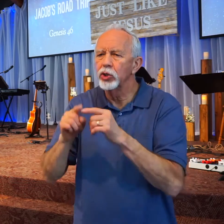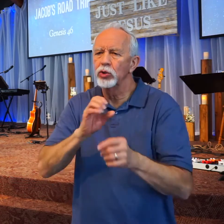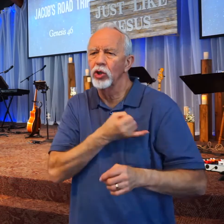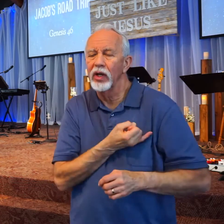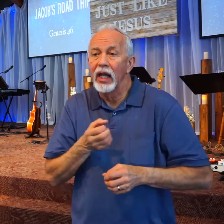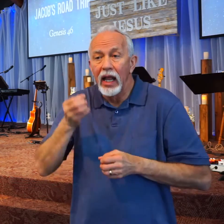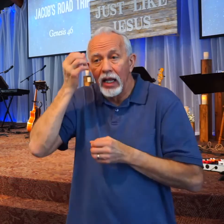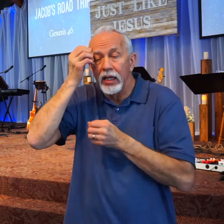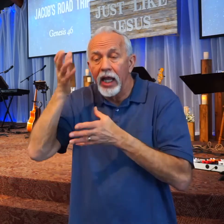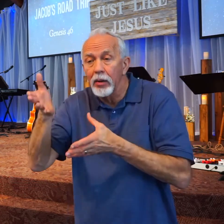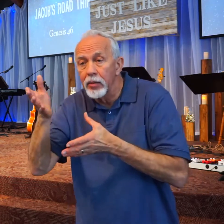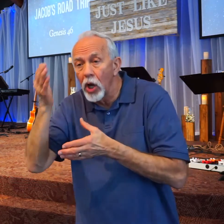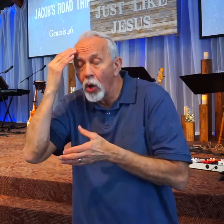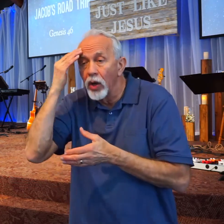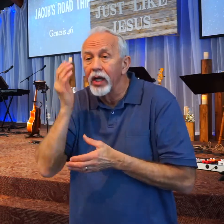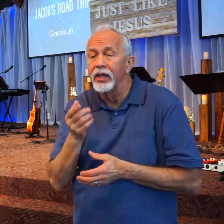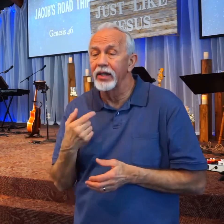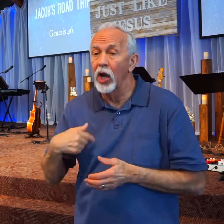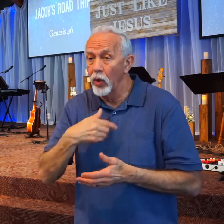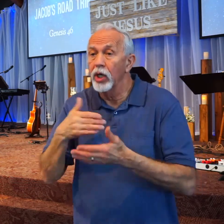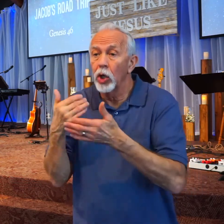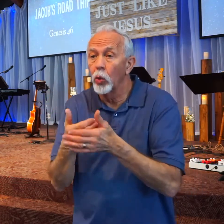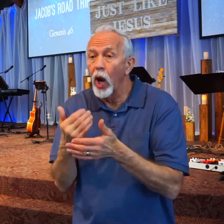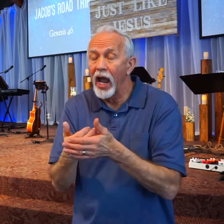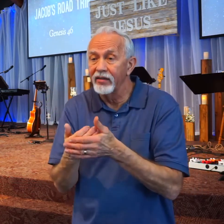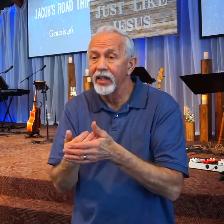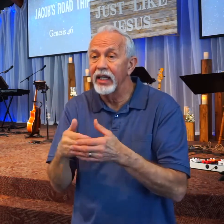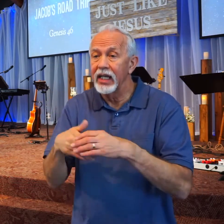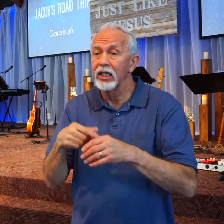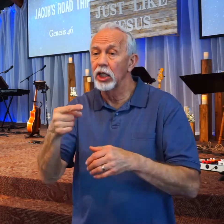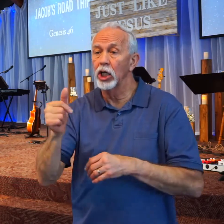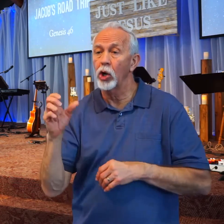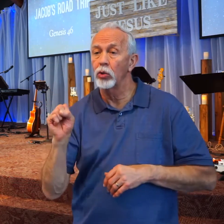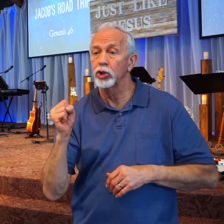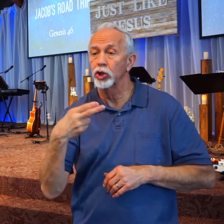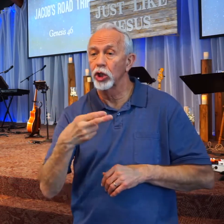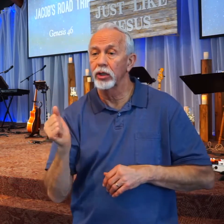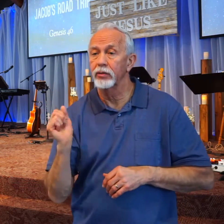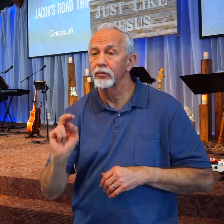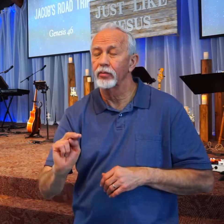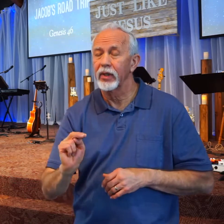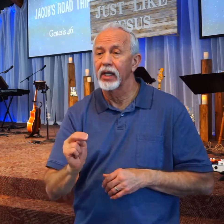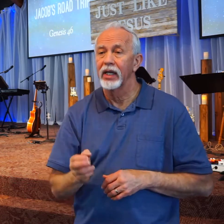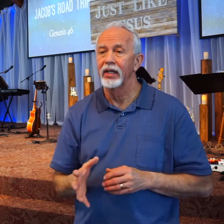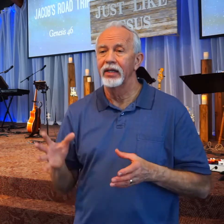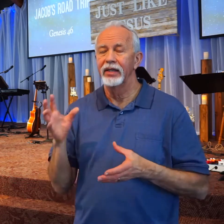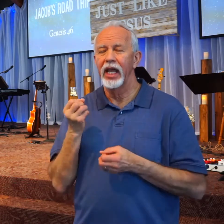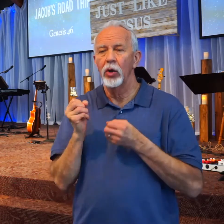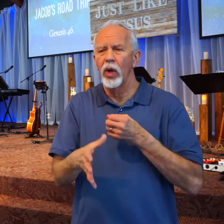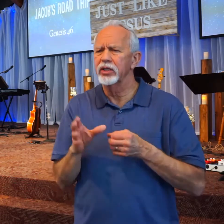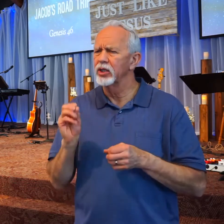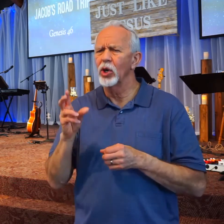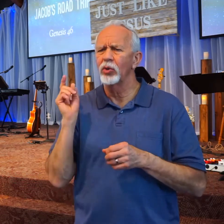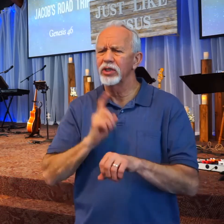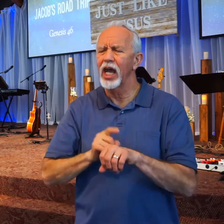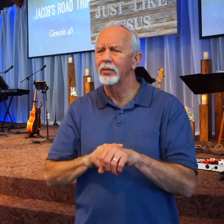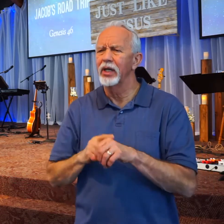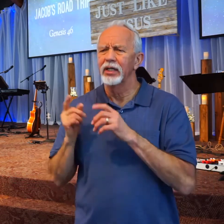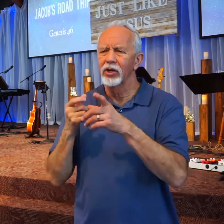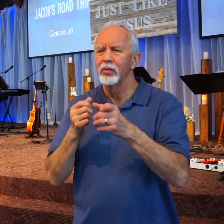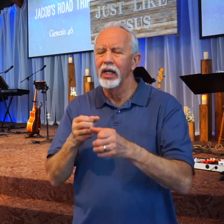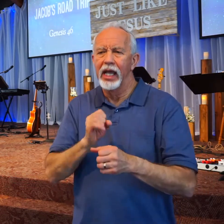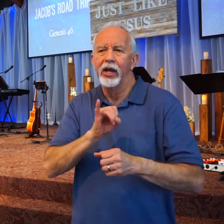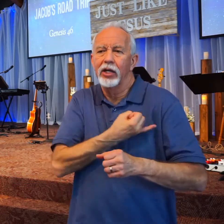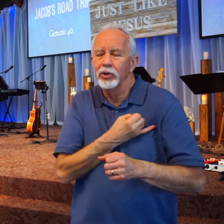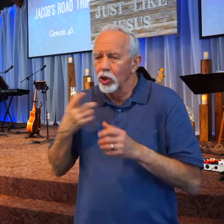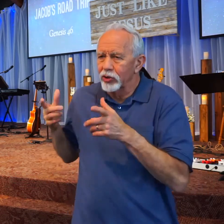let them know that they were arriving in Goshen. And they wasted no time running out to him. Here comes Joseph.